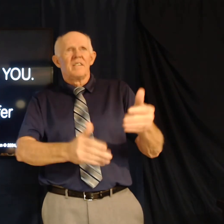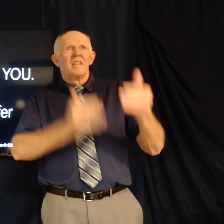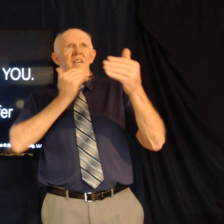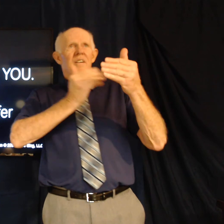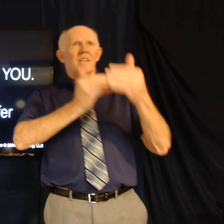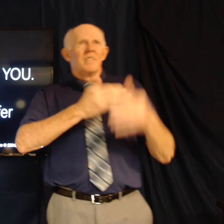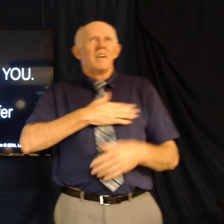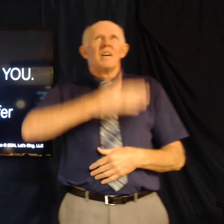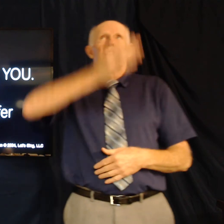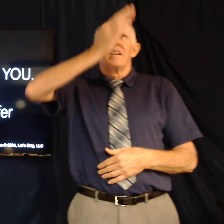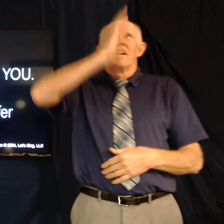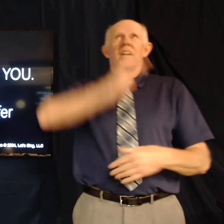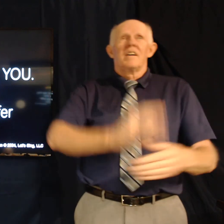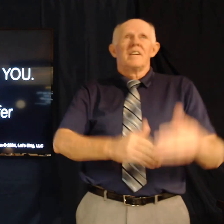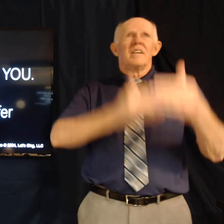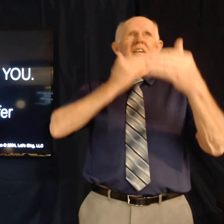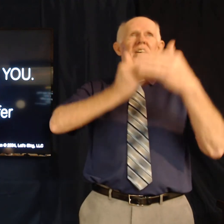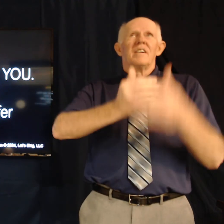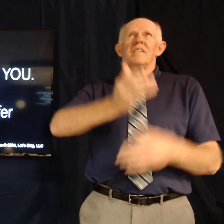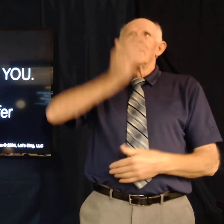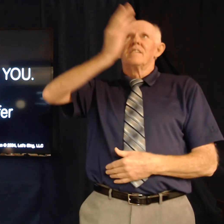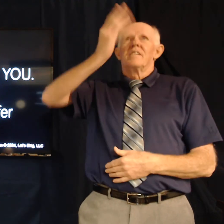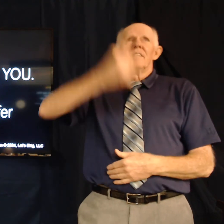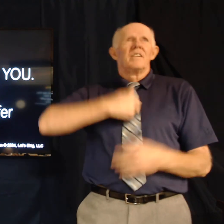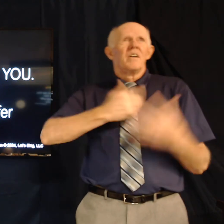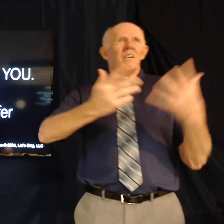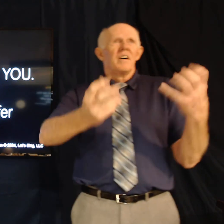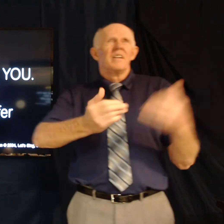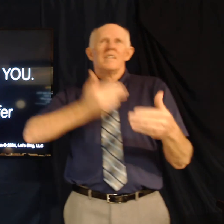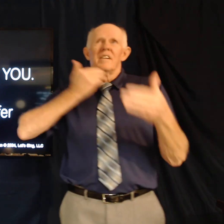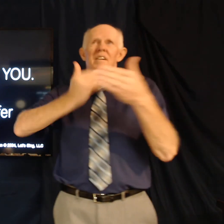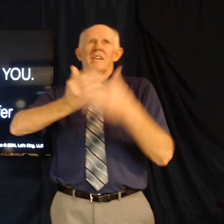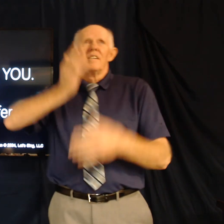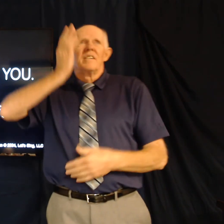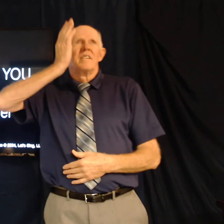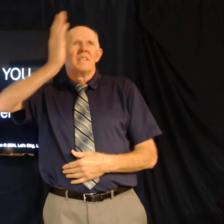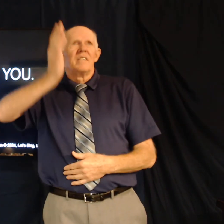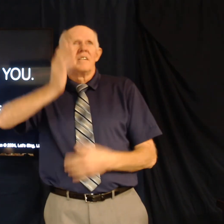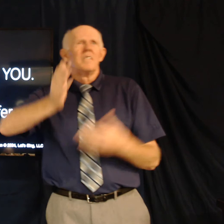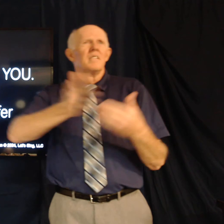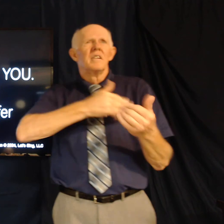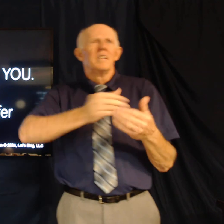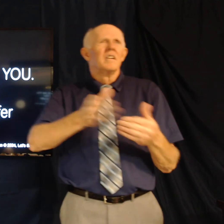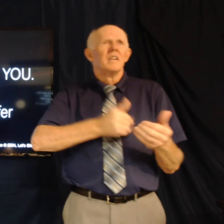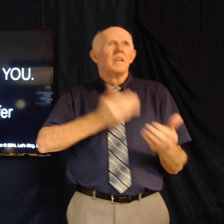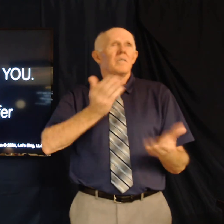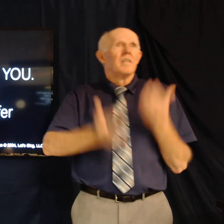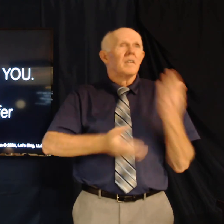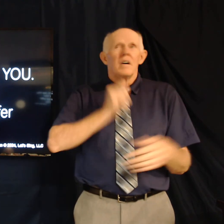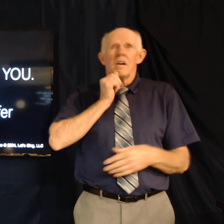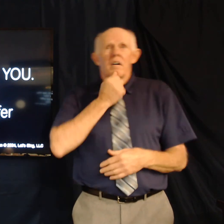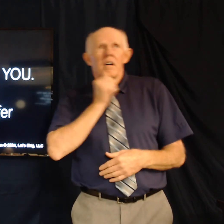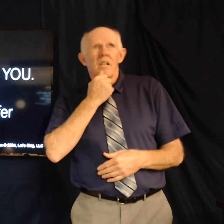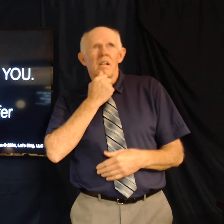Near, near, my God, near to you, I want. Near you, no matter